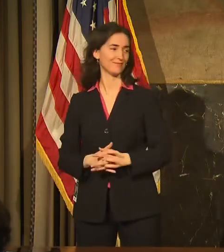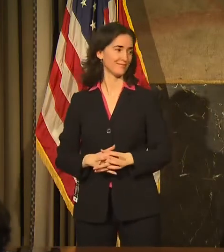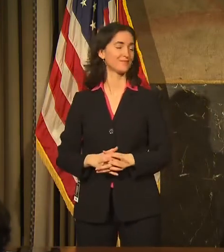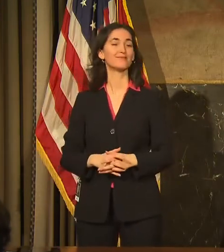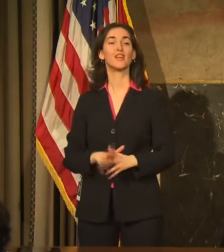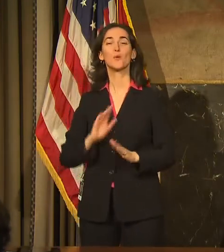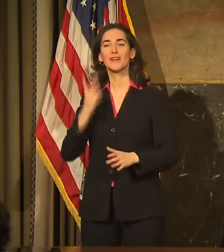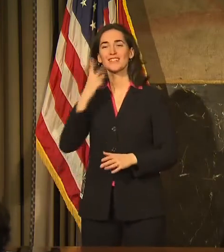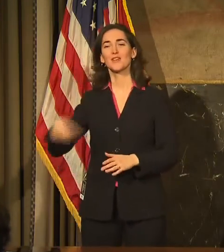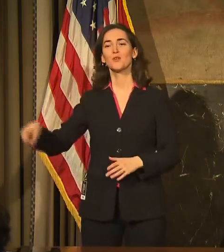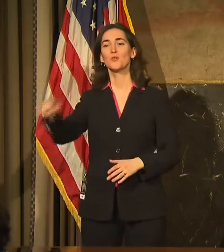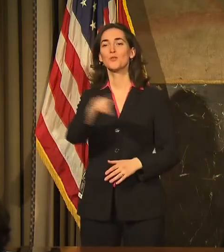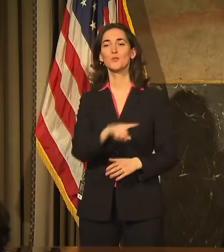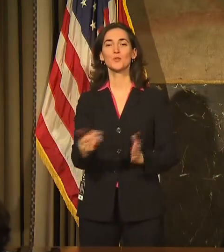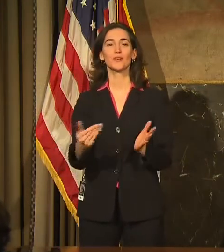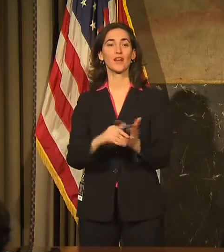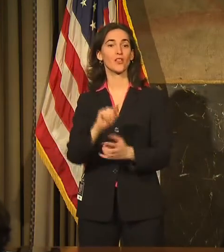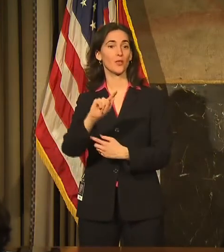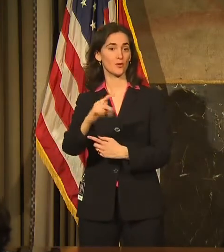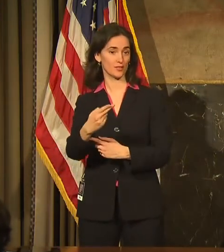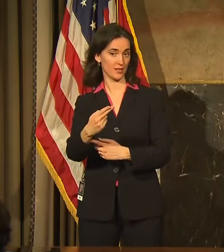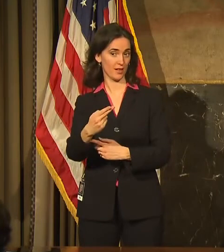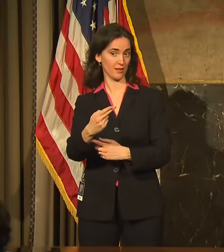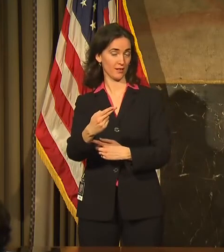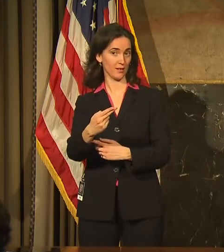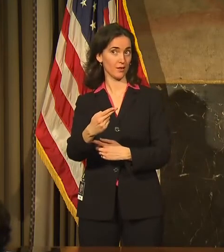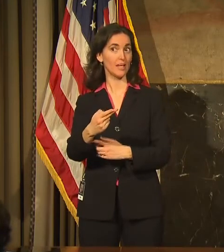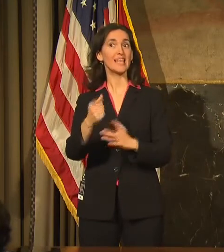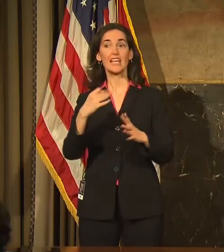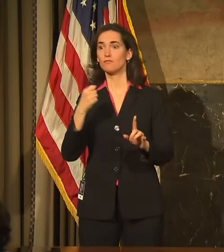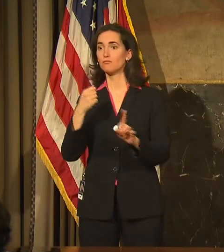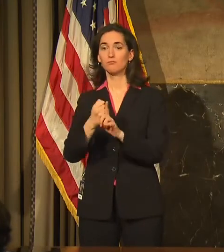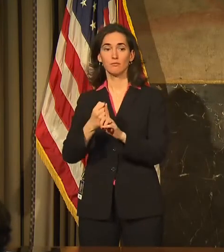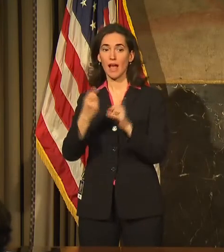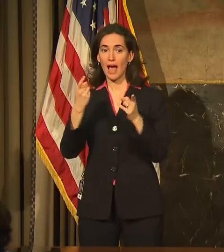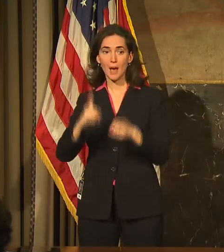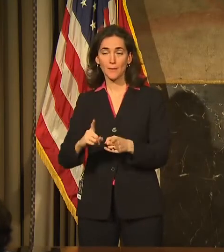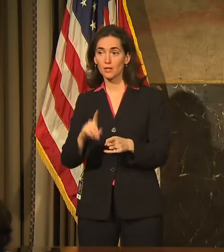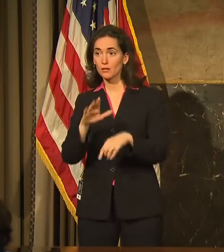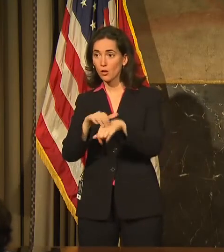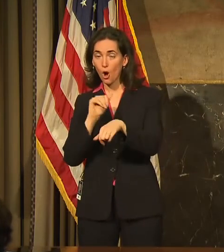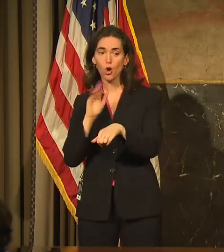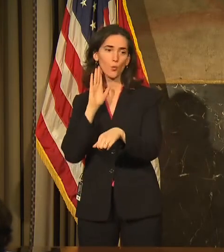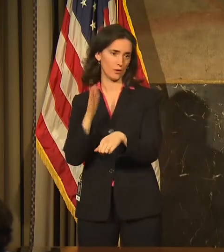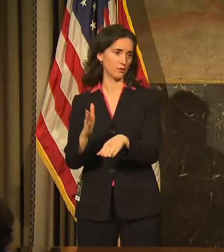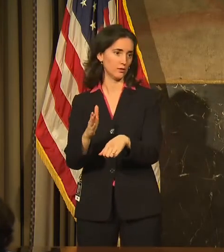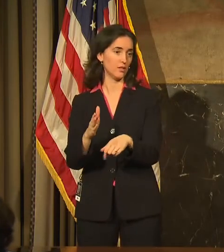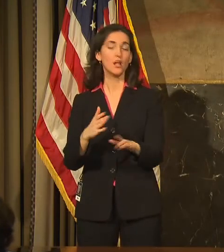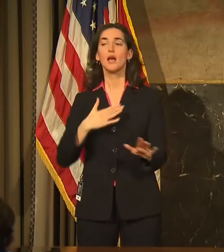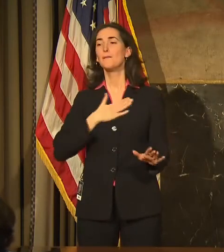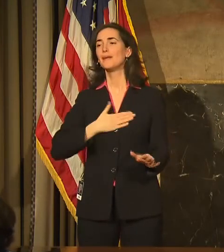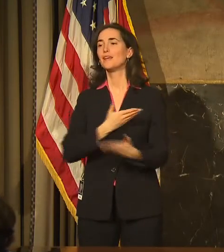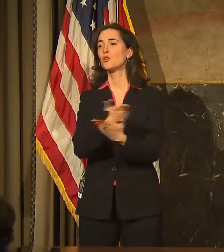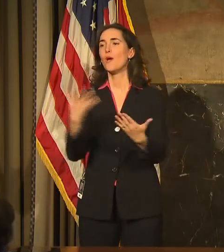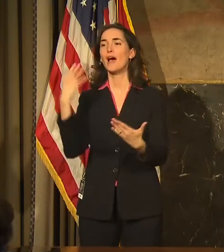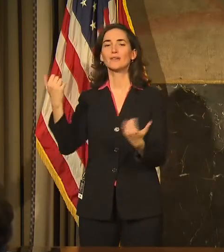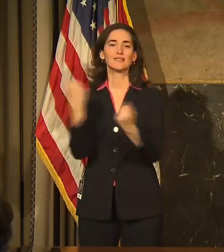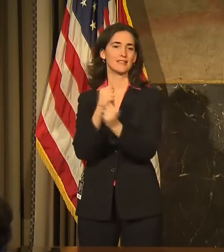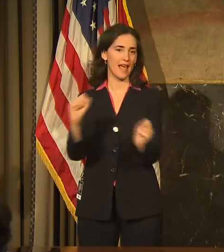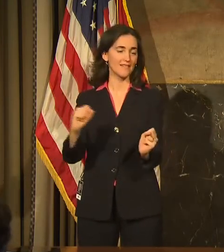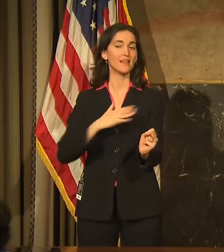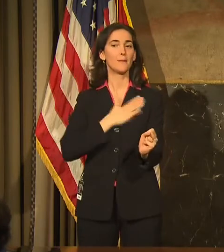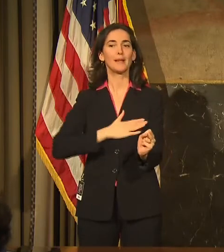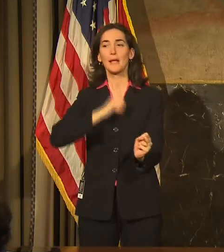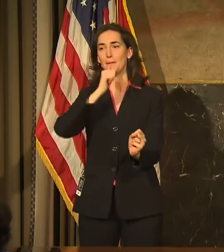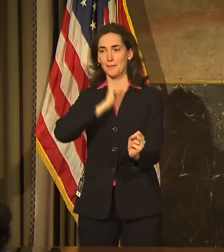will see you all next Thursday, unless we have reason to get with you sooner than that. Everybody, please be safe out there. Be